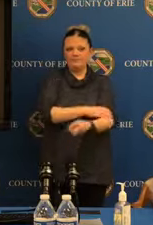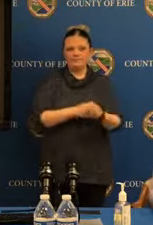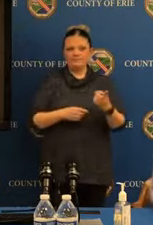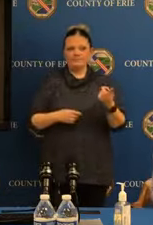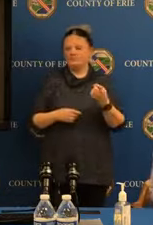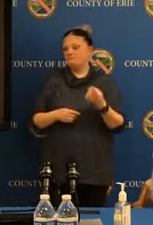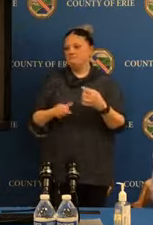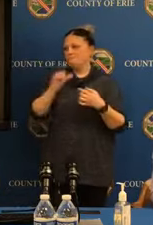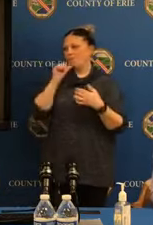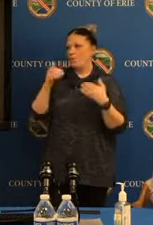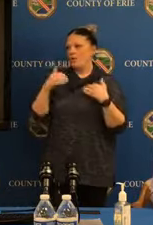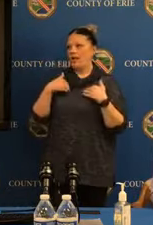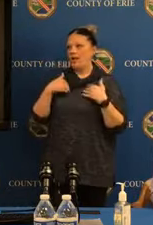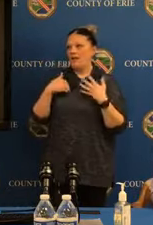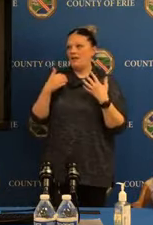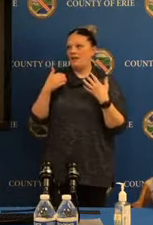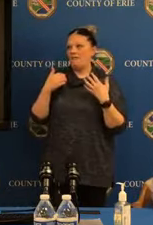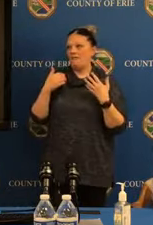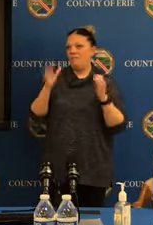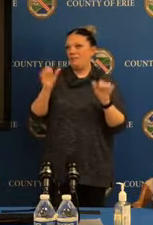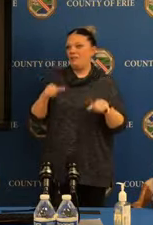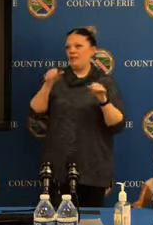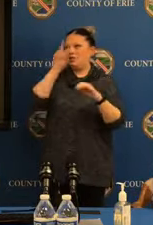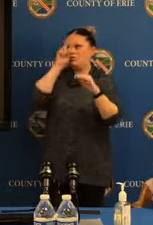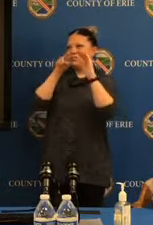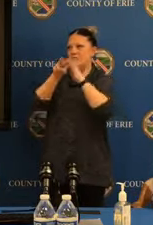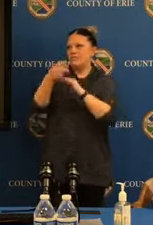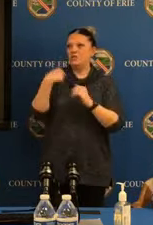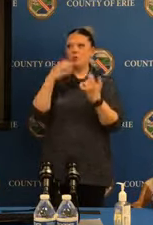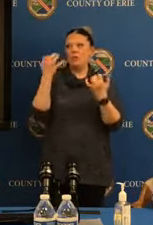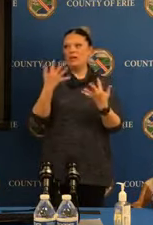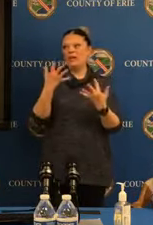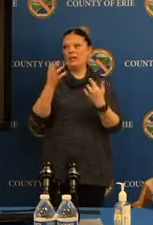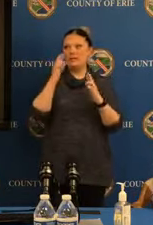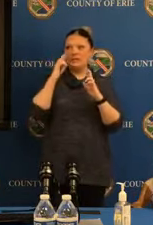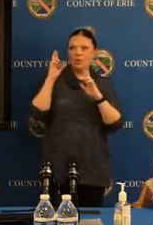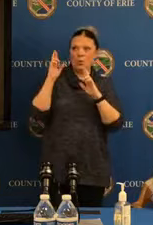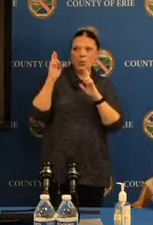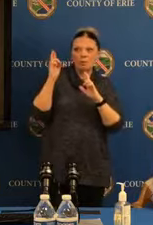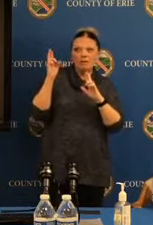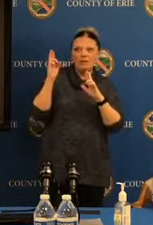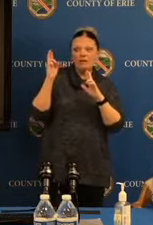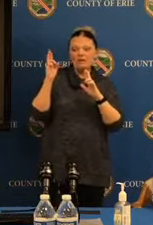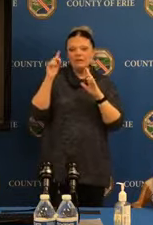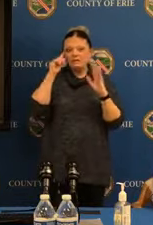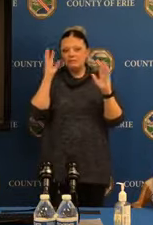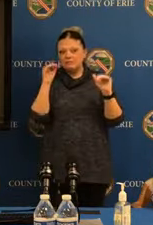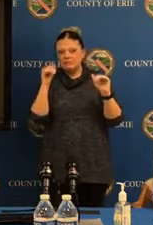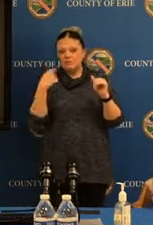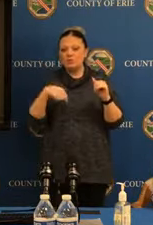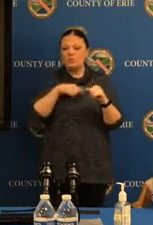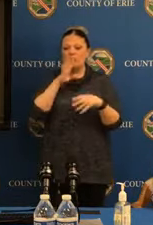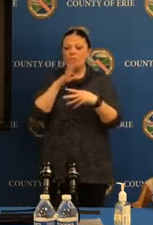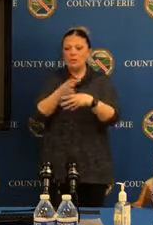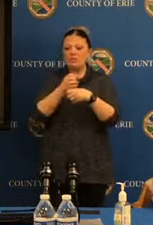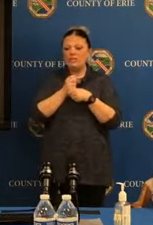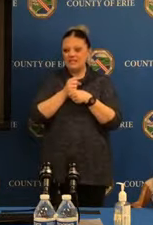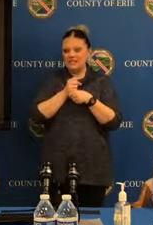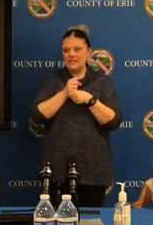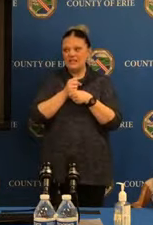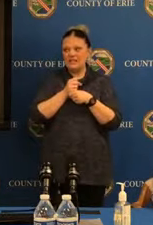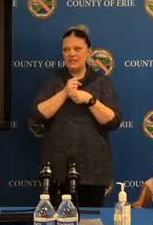We don't have a way to predict that. We're waiting, and we're hoping, and we're anticipating that we will receive